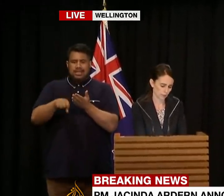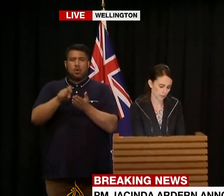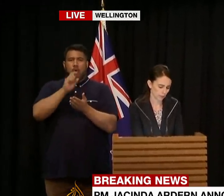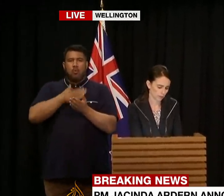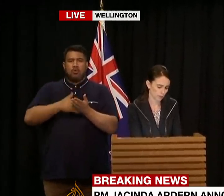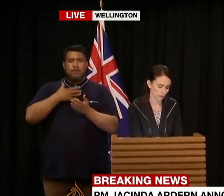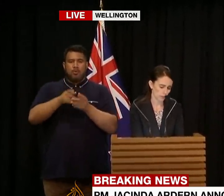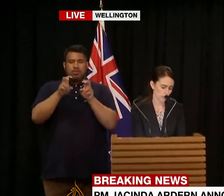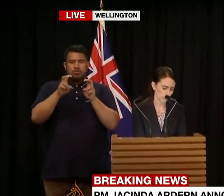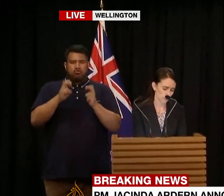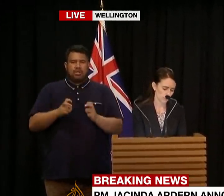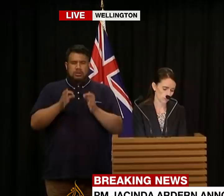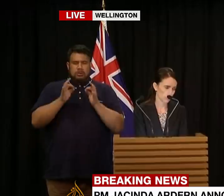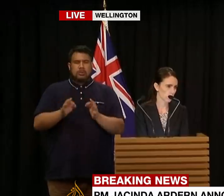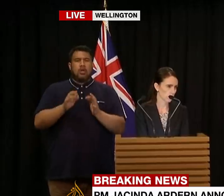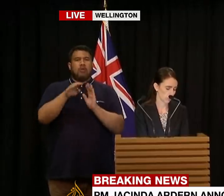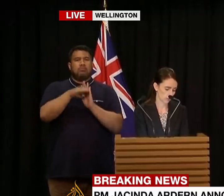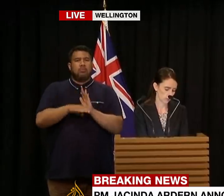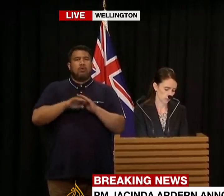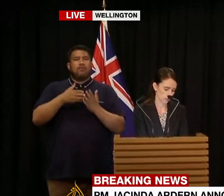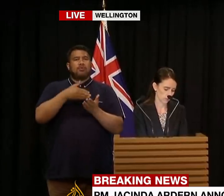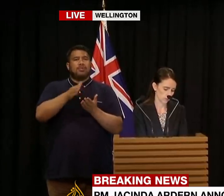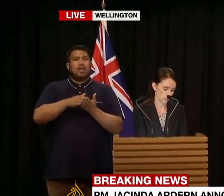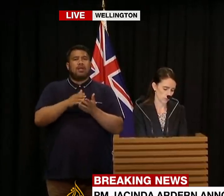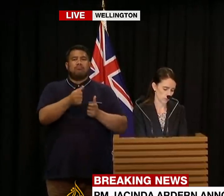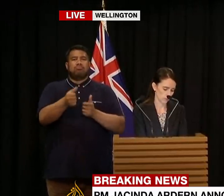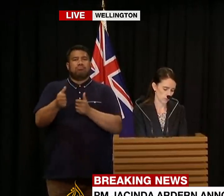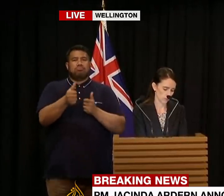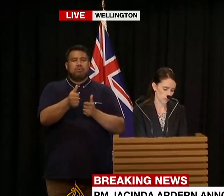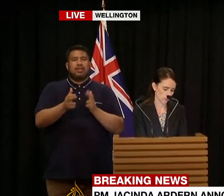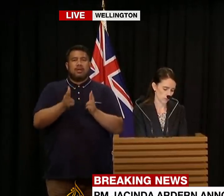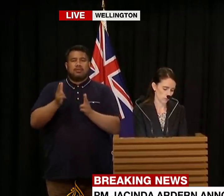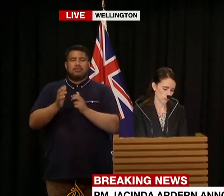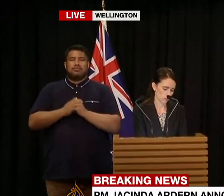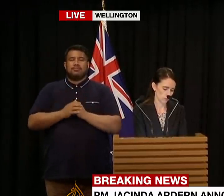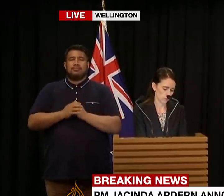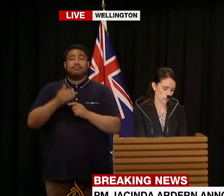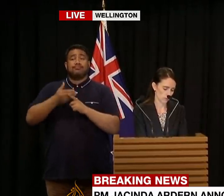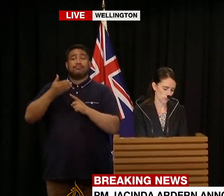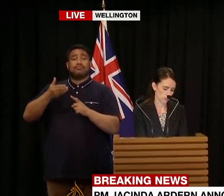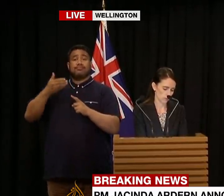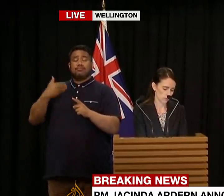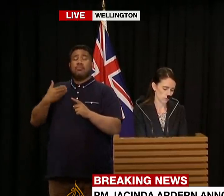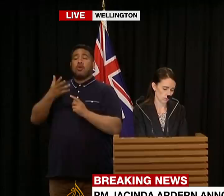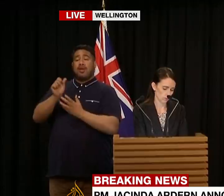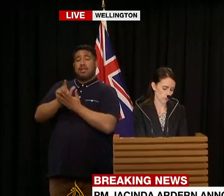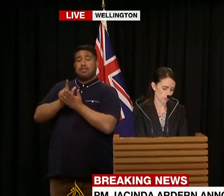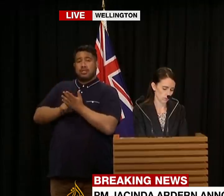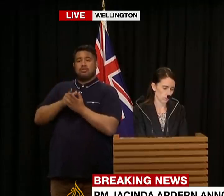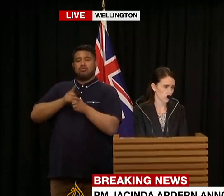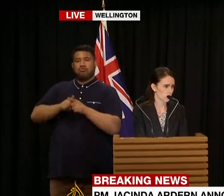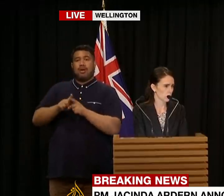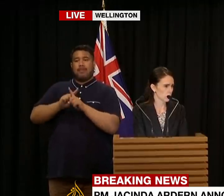of assault rifles. It is an interim step until legislation can be introduced and passed to ban all military-style